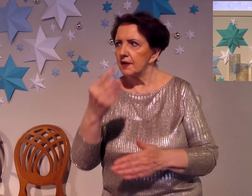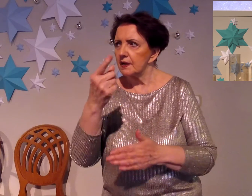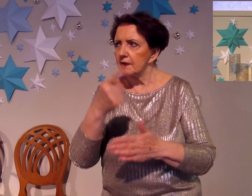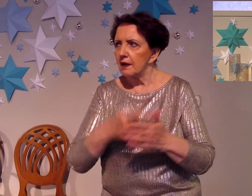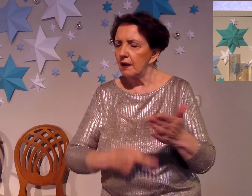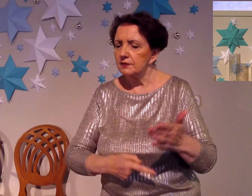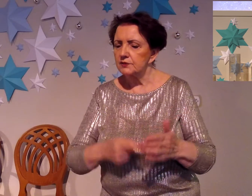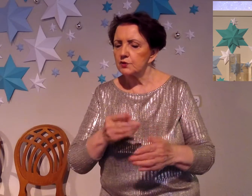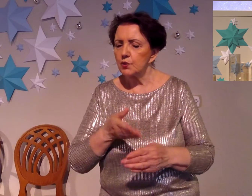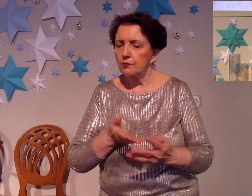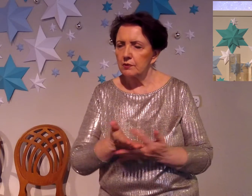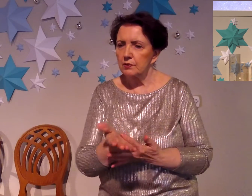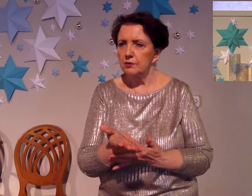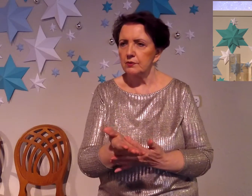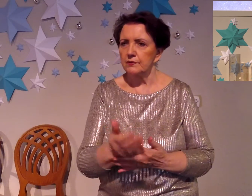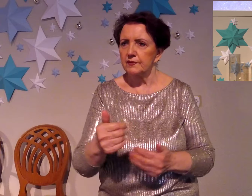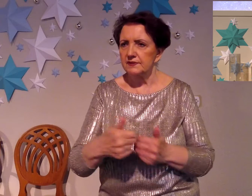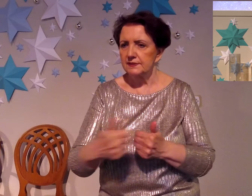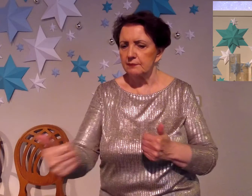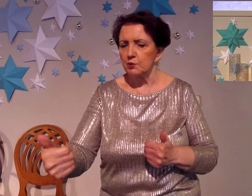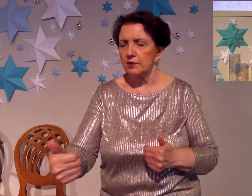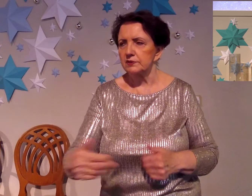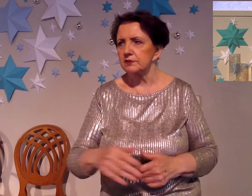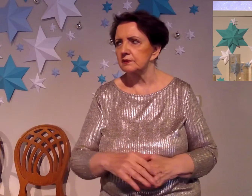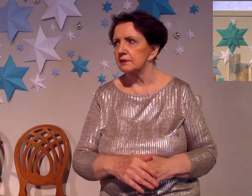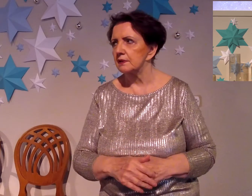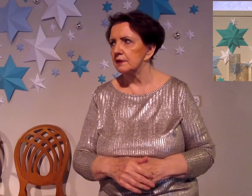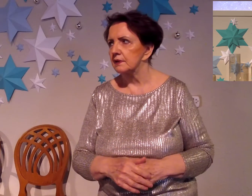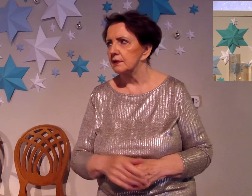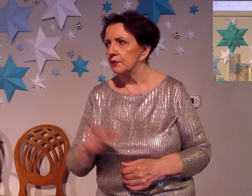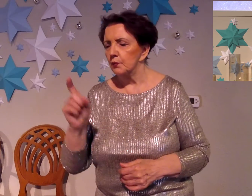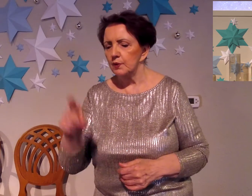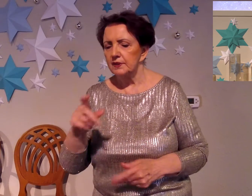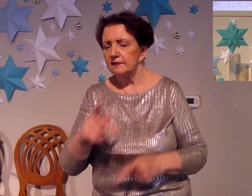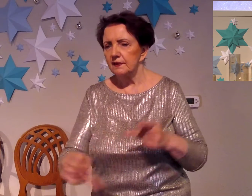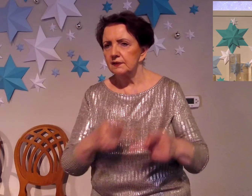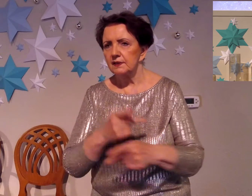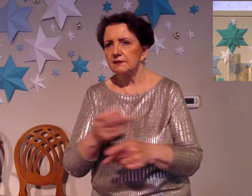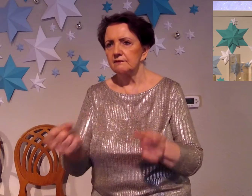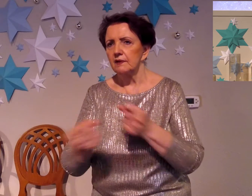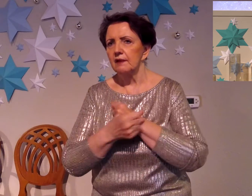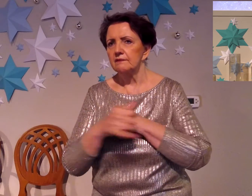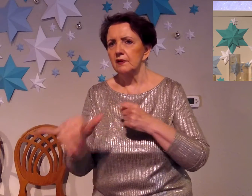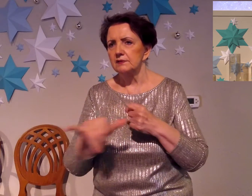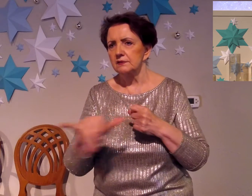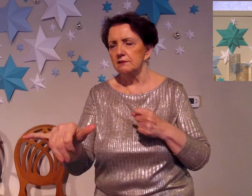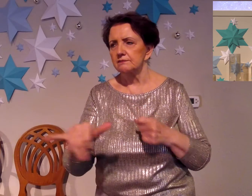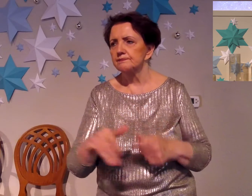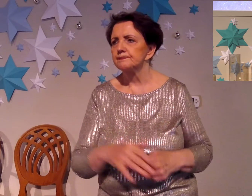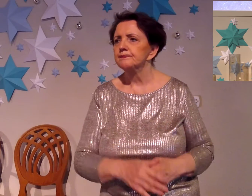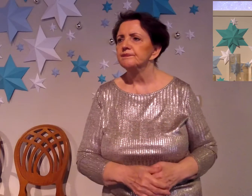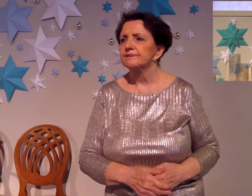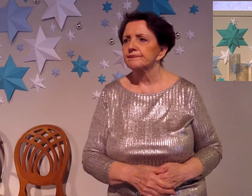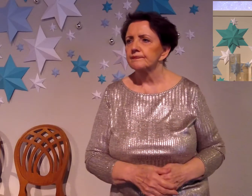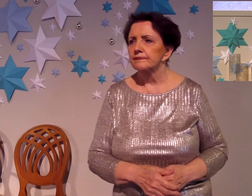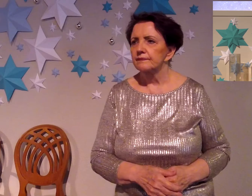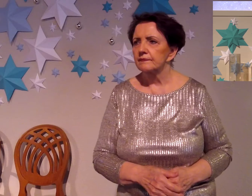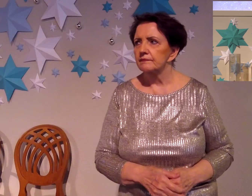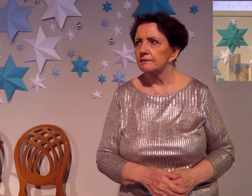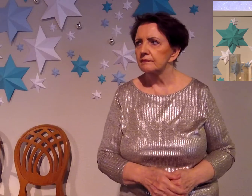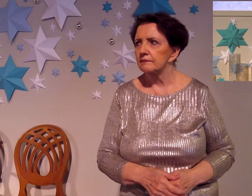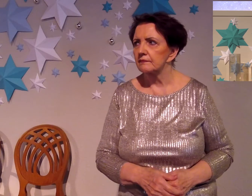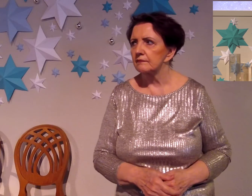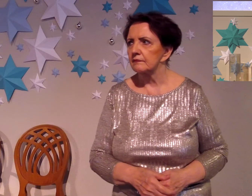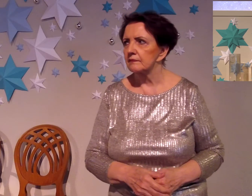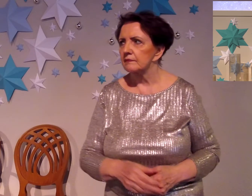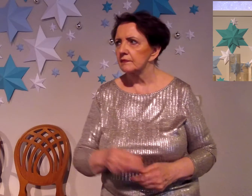into separation. And so we need that kind of love too. So yeah, I gave